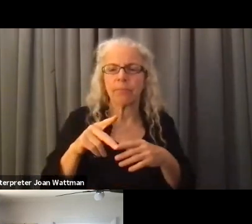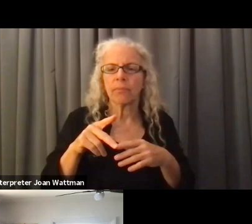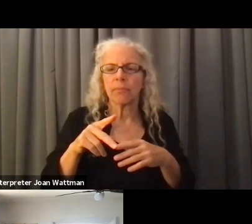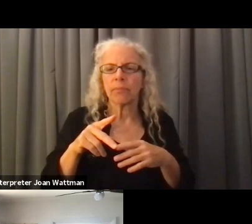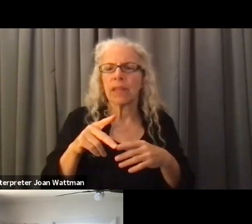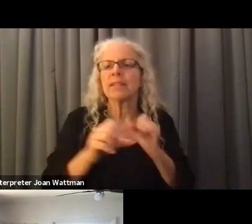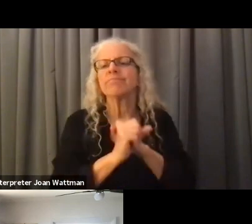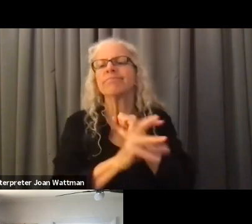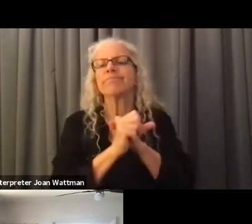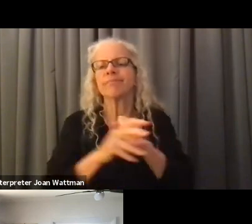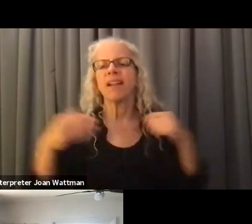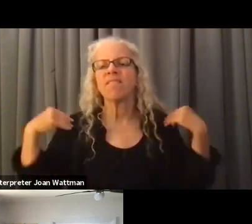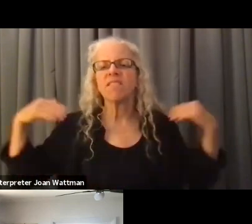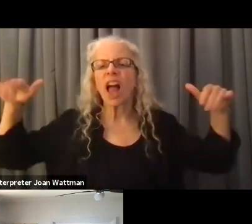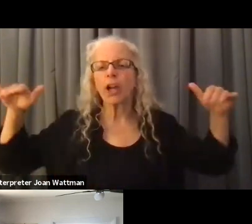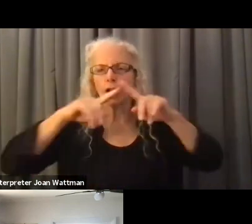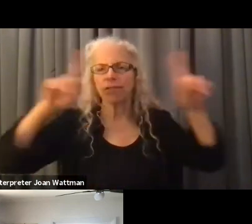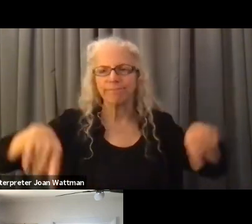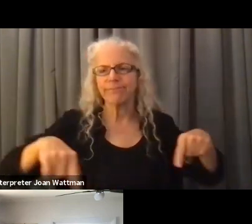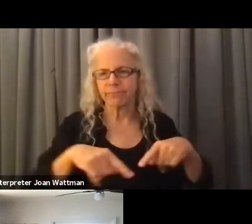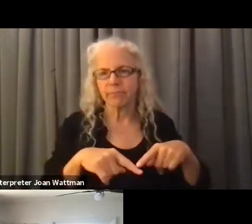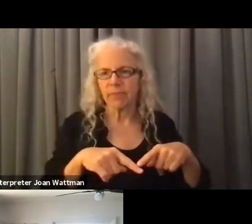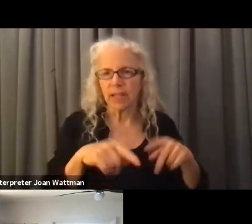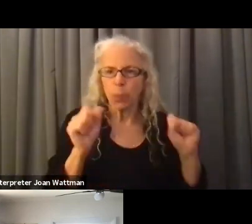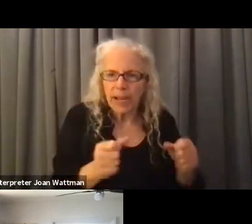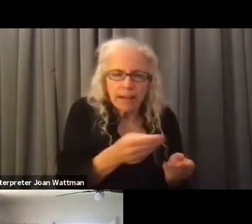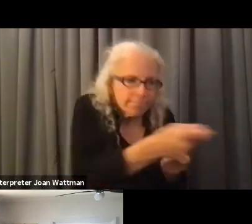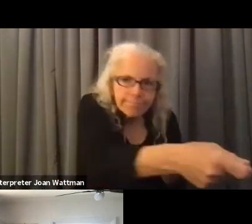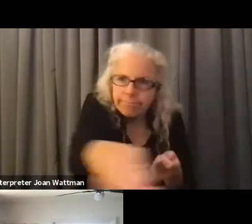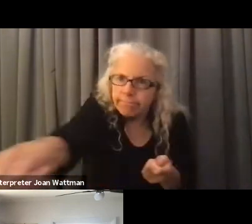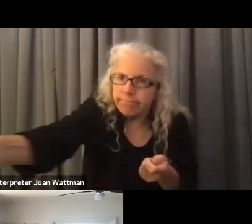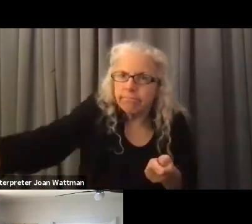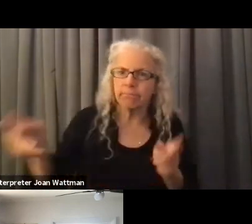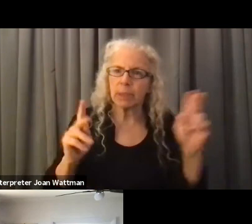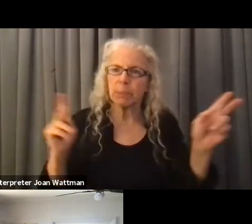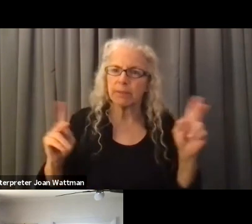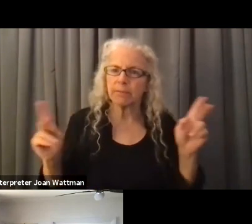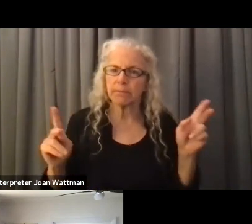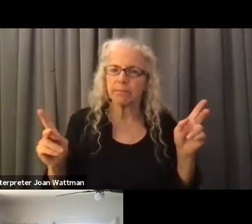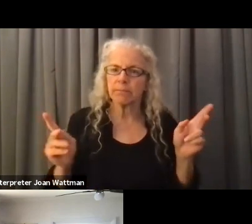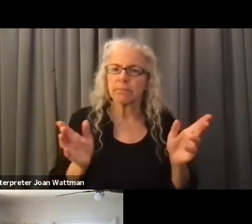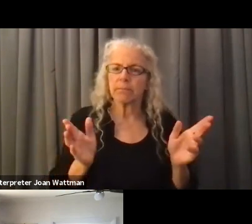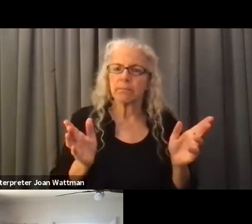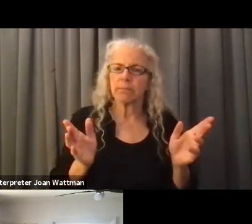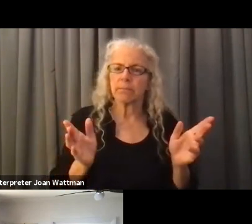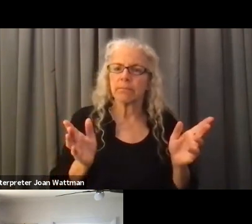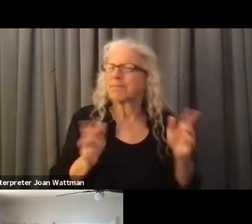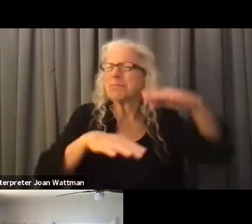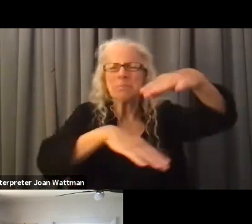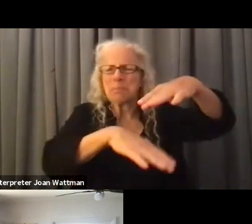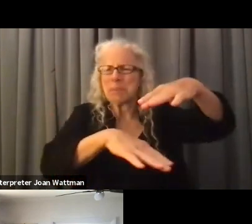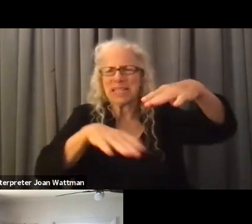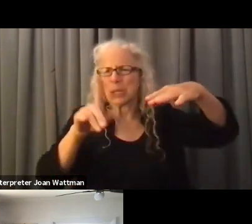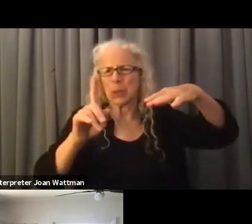flyer that you could put in people's hands, asking the most basic questions that